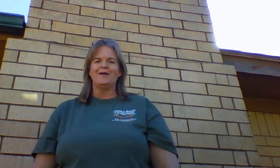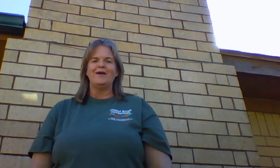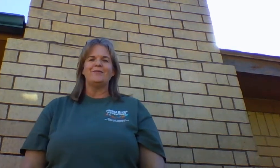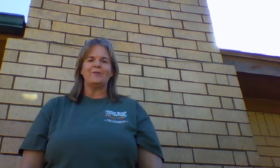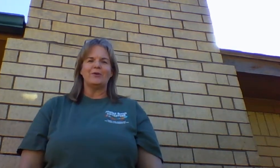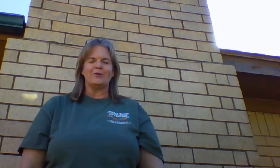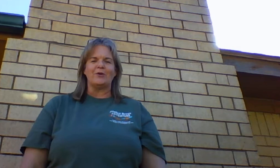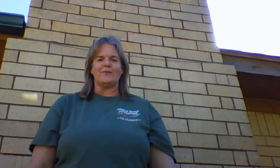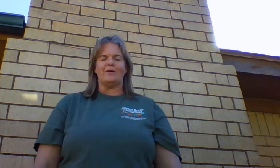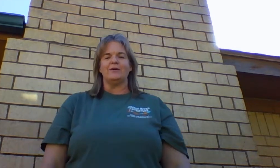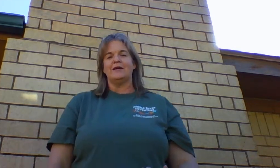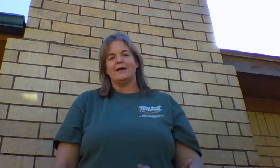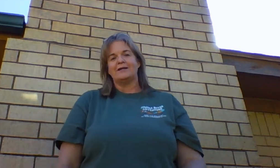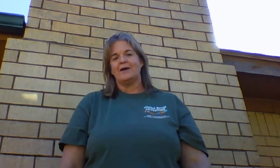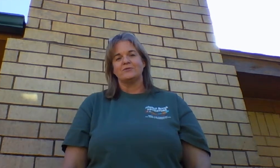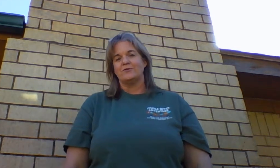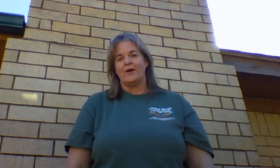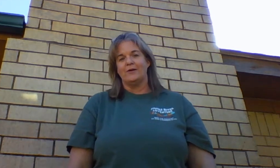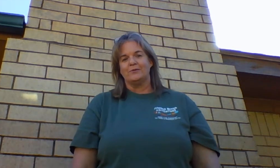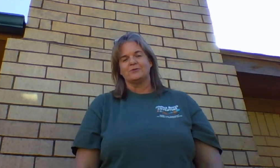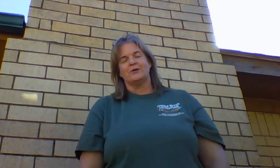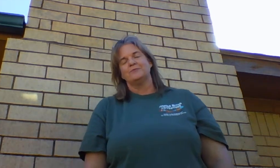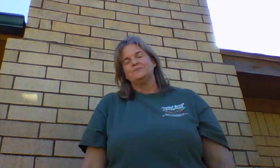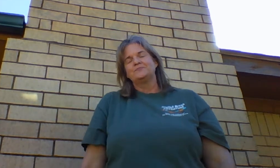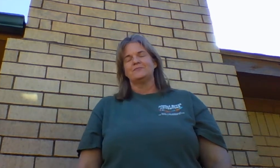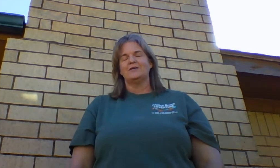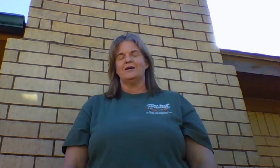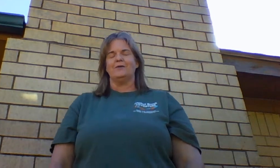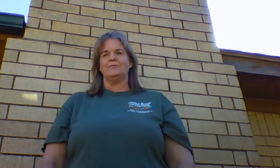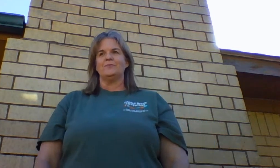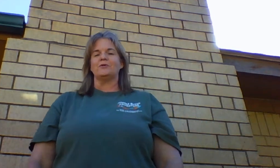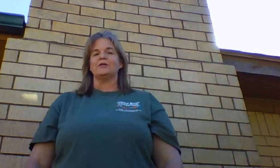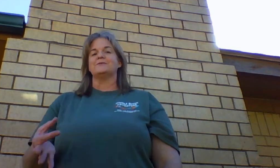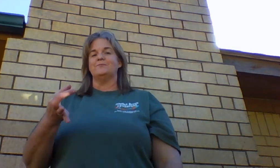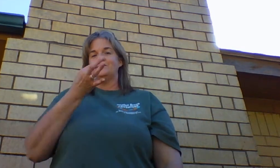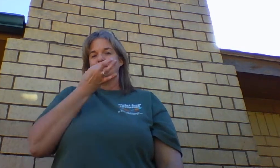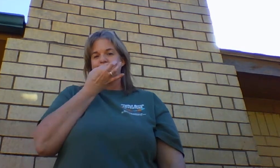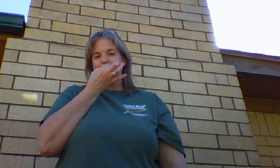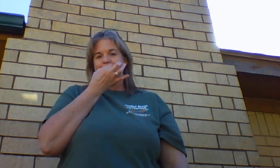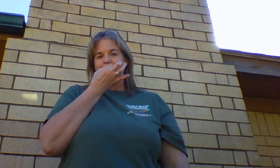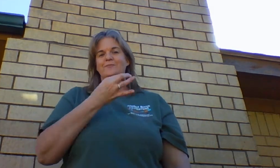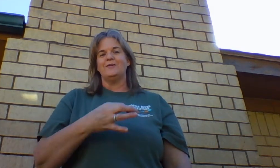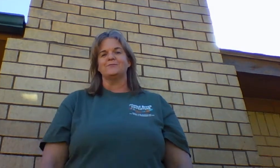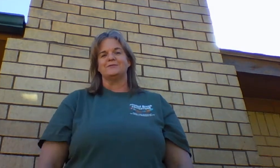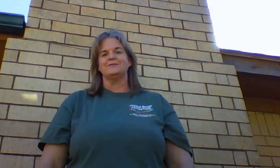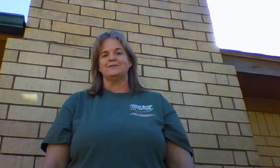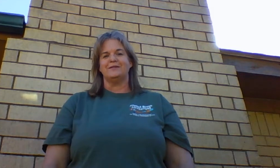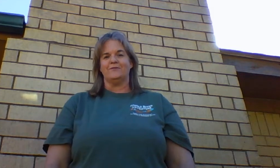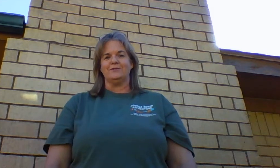they wouldn't know what that meant, and I can't whistle that way either. So really, that one's definitely